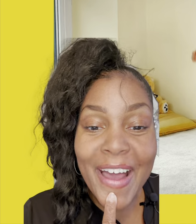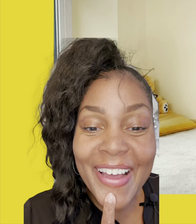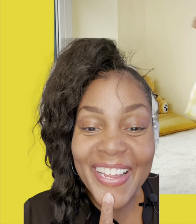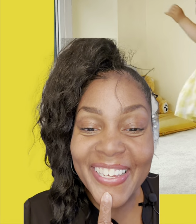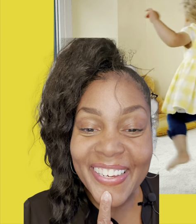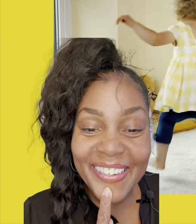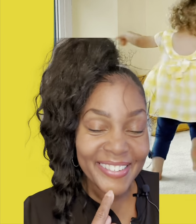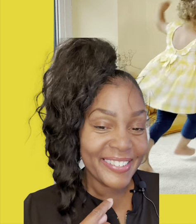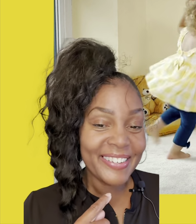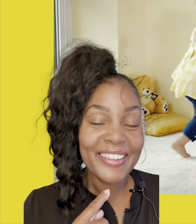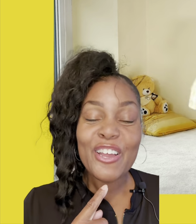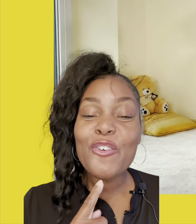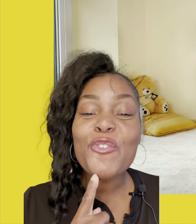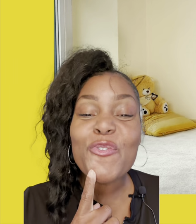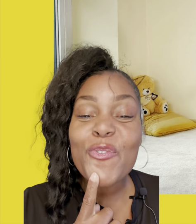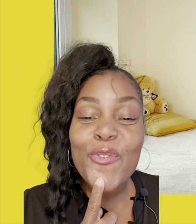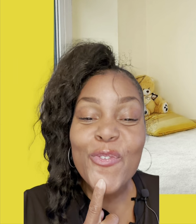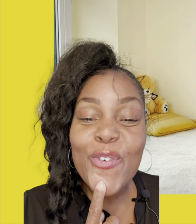Run.